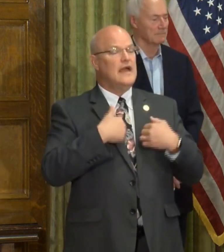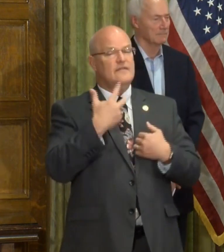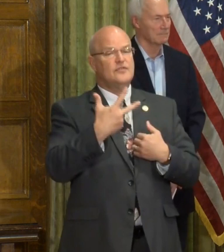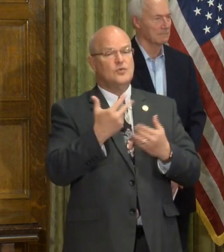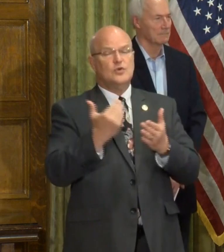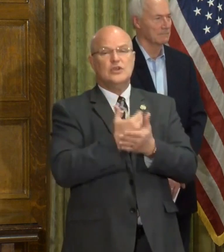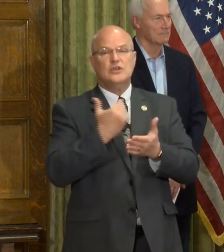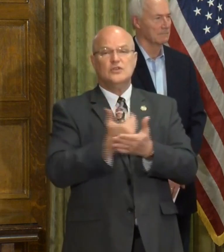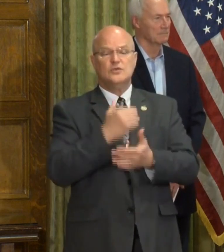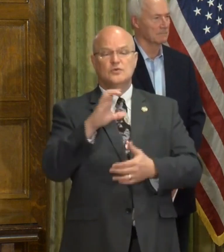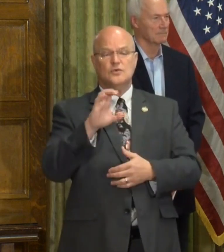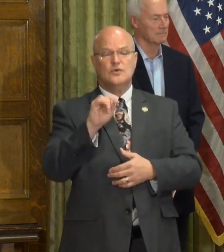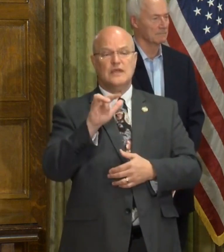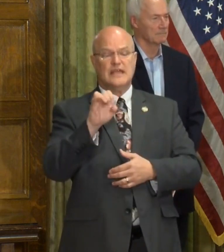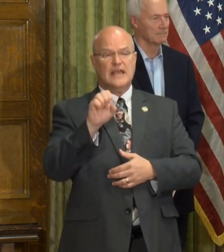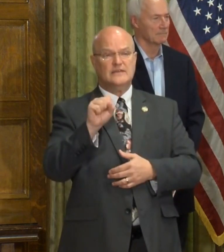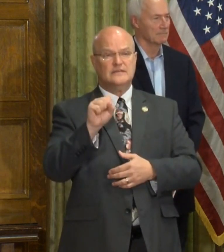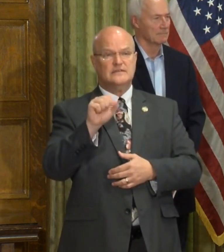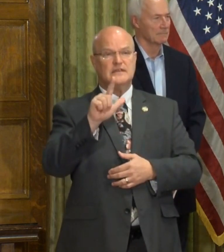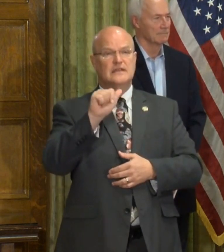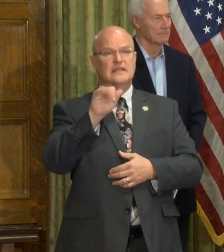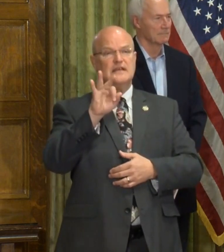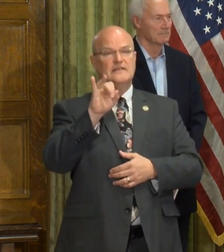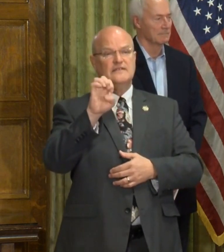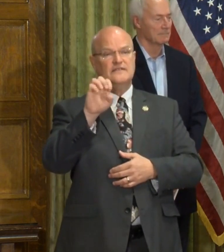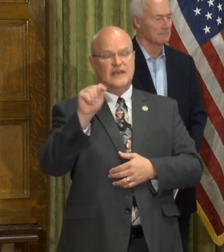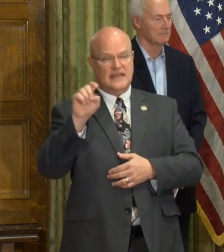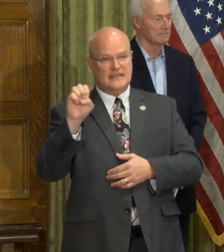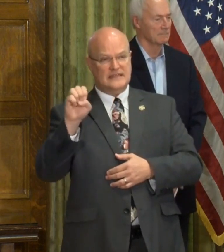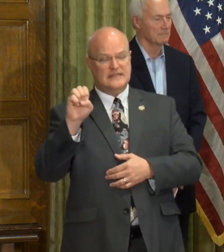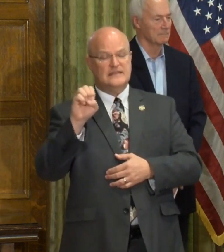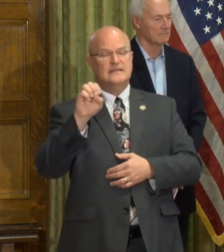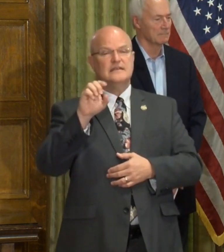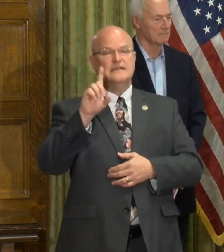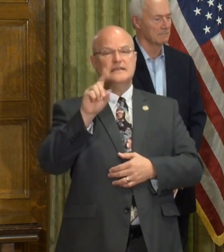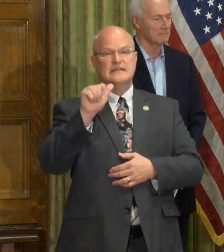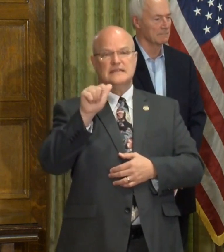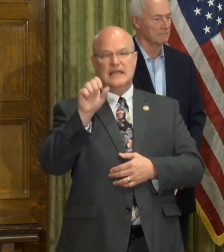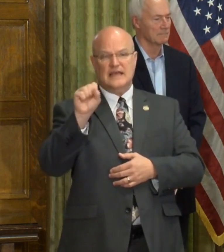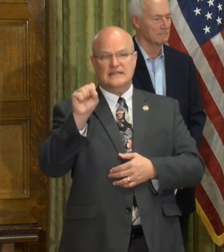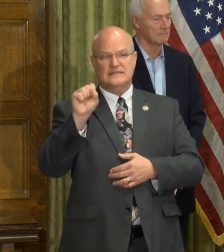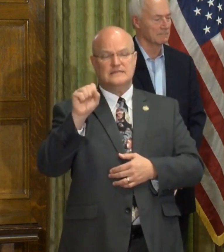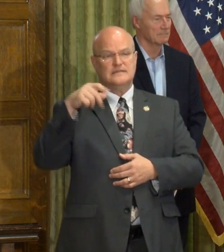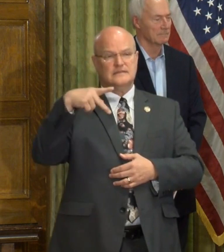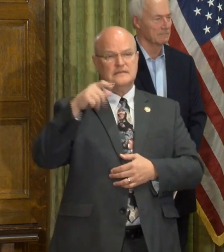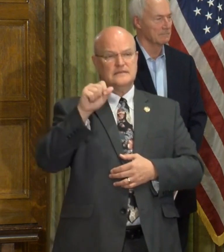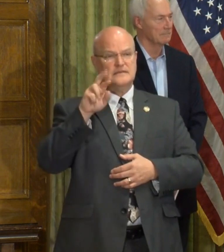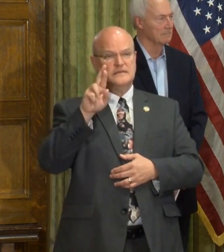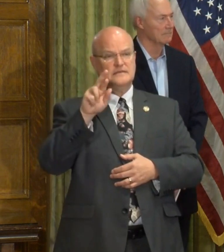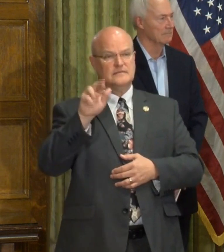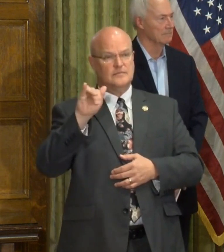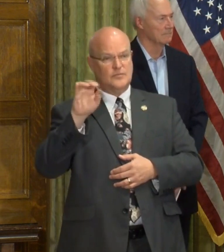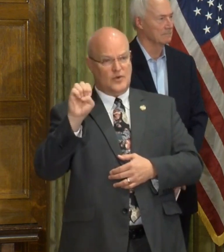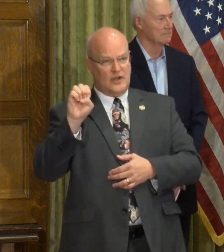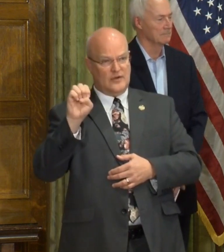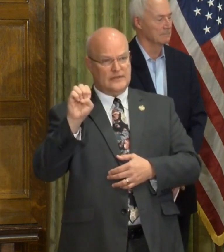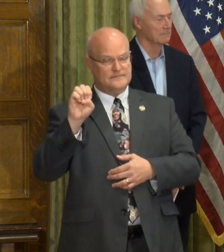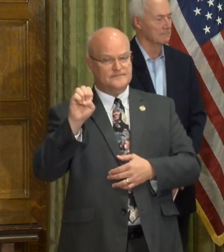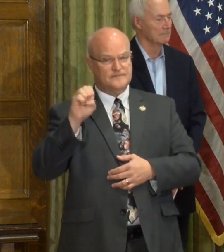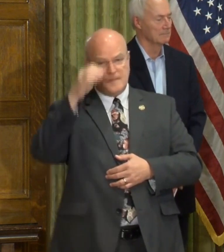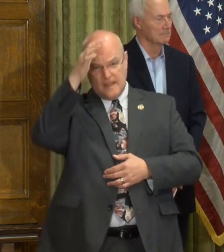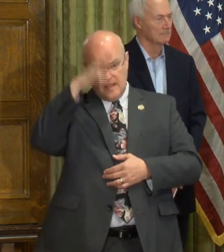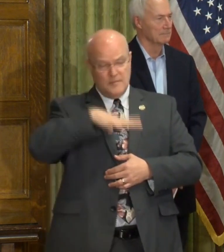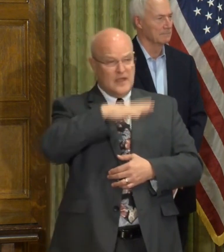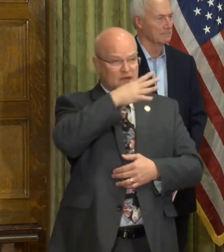We have 3 new counties that are involved: Lafayette, Dallas, and Prairie. Our